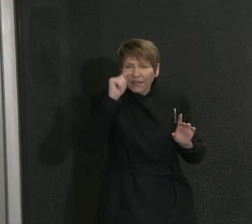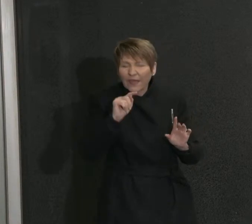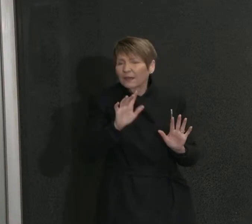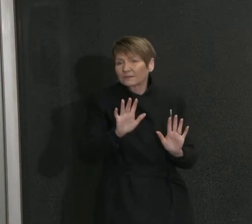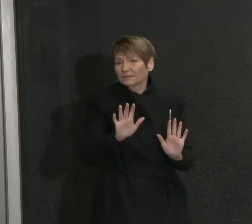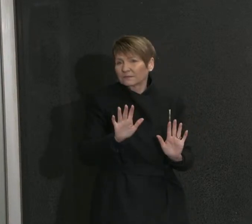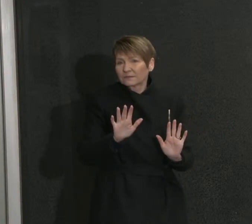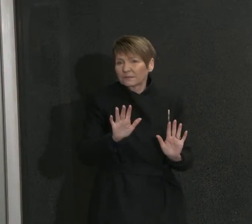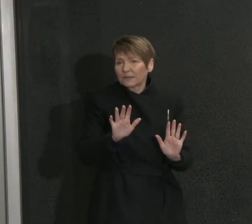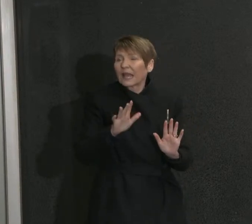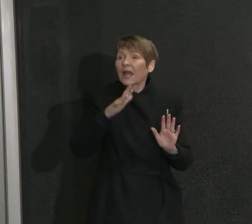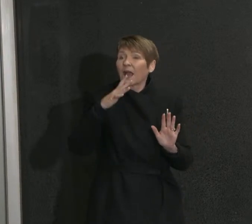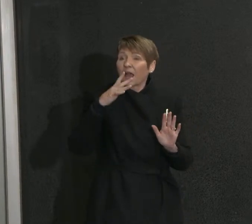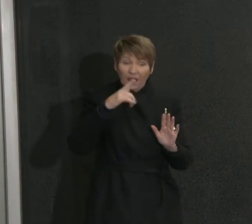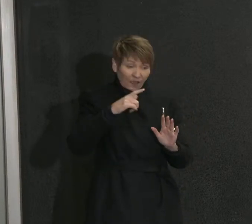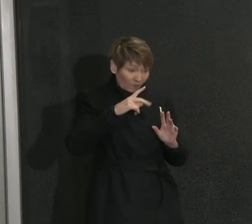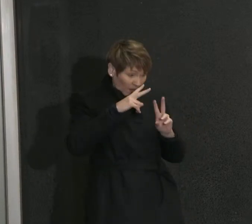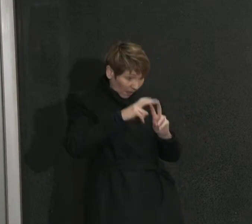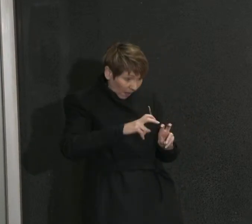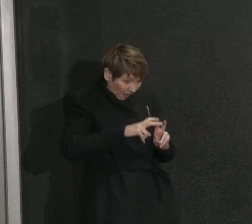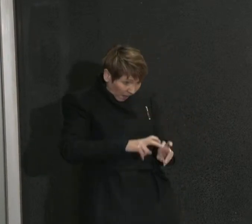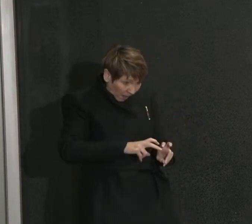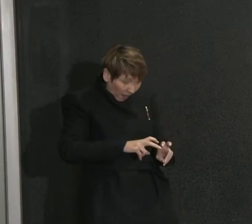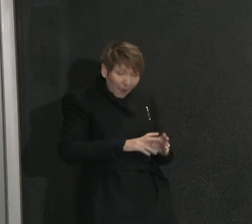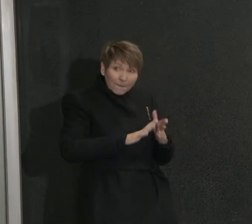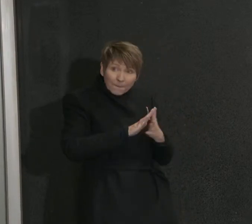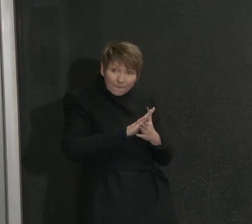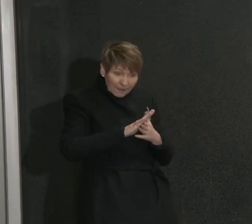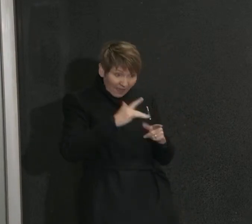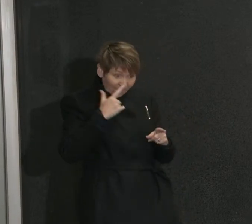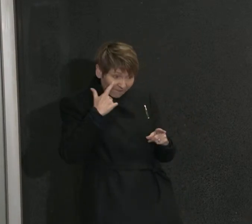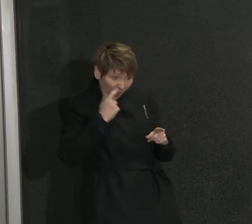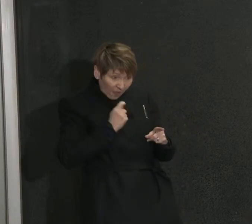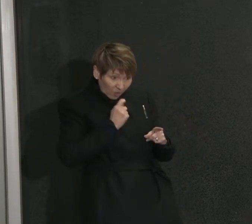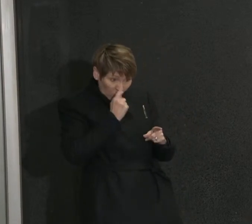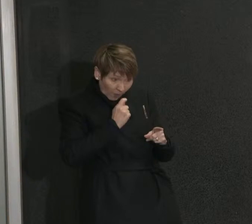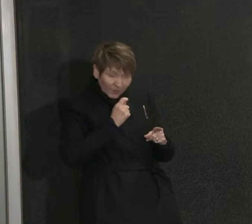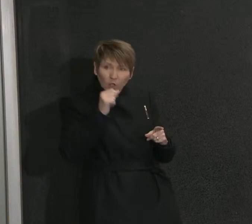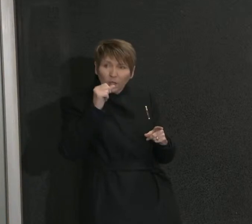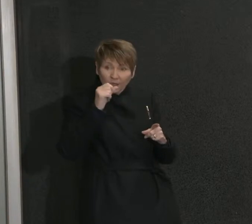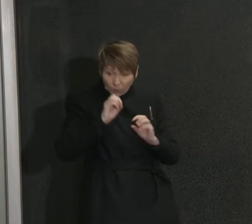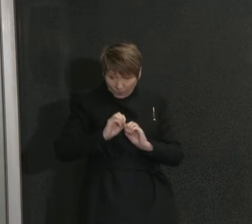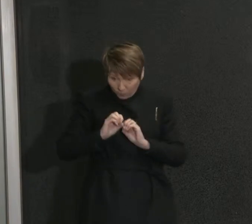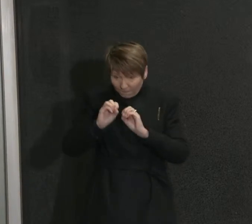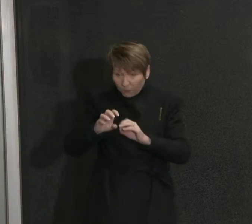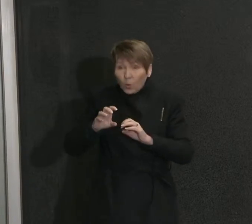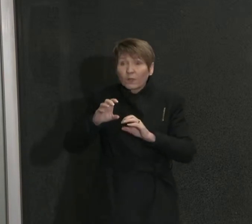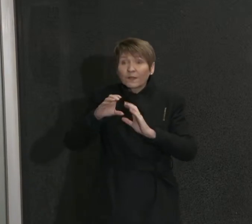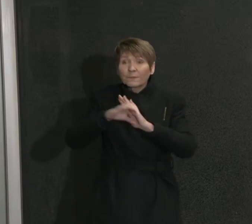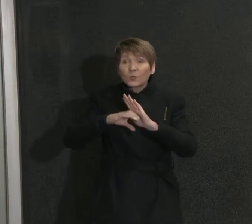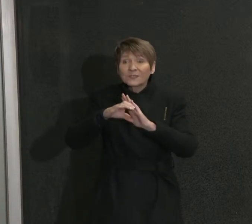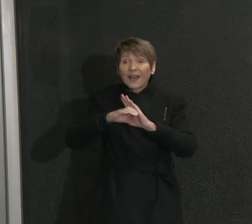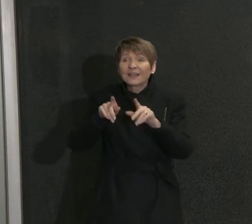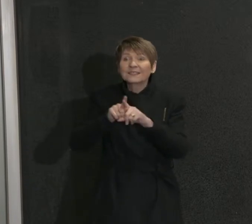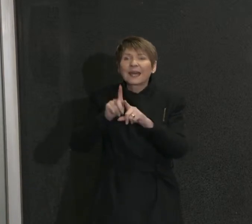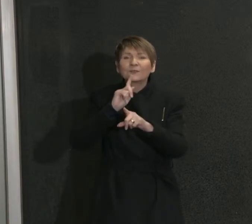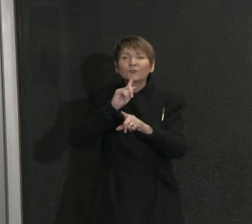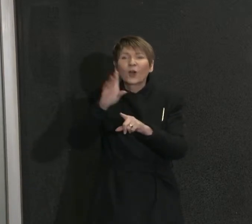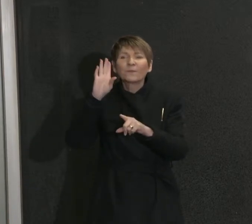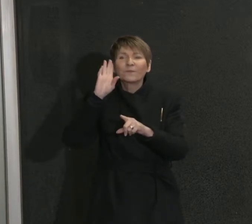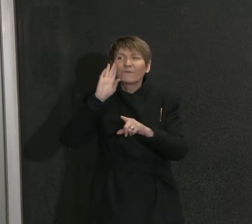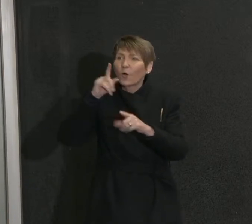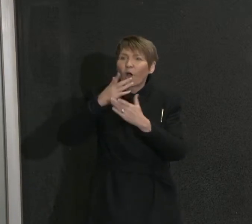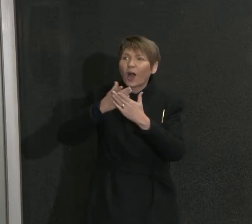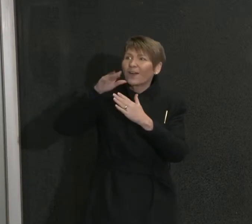hotel quarantine, there should be a match with existing cases in the New South Wales system. If there's an infectivity acquired on the plane, which is why we want to speak to the other passengers